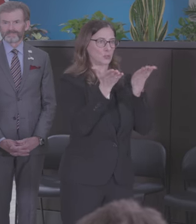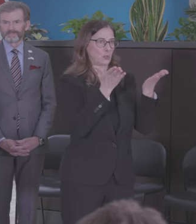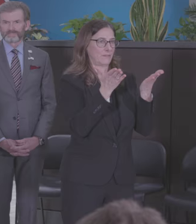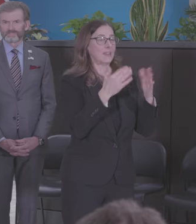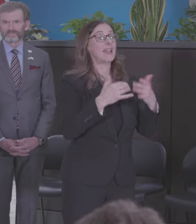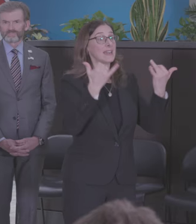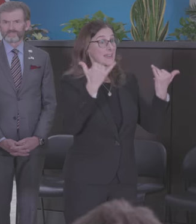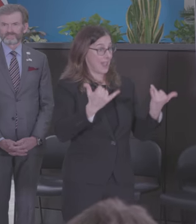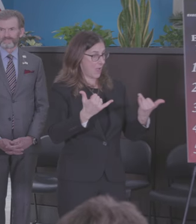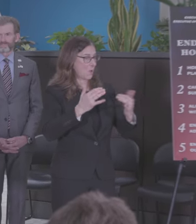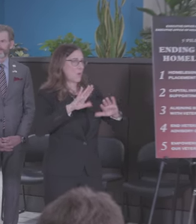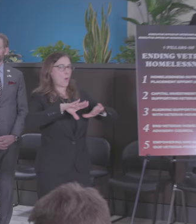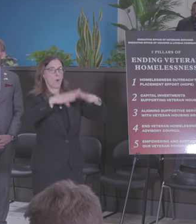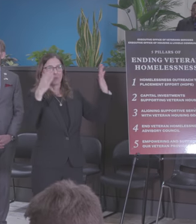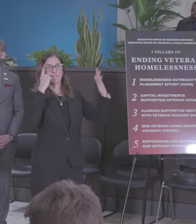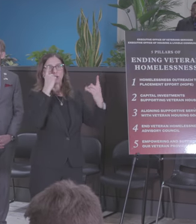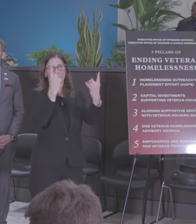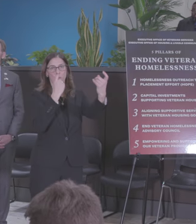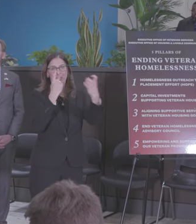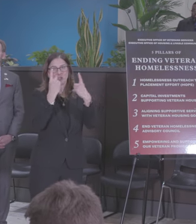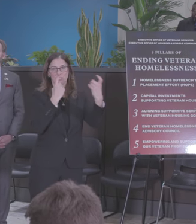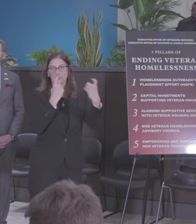time,